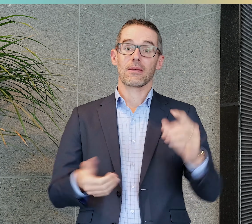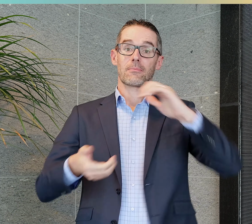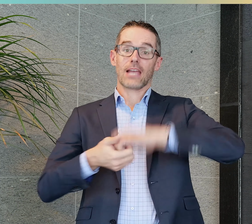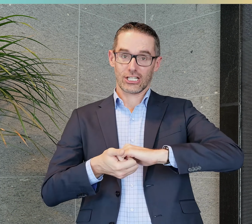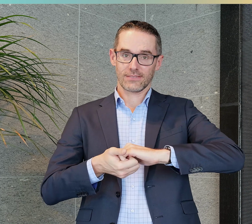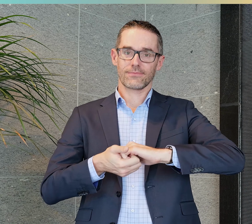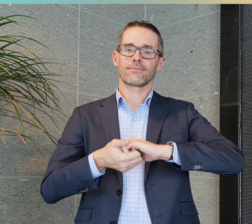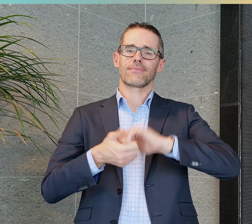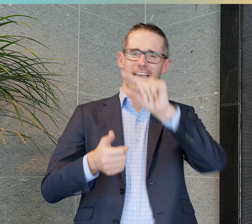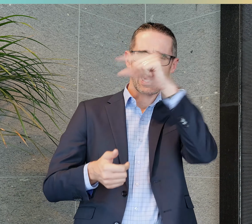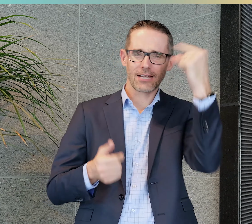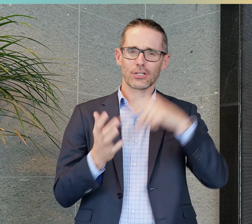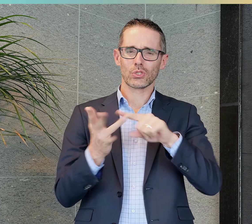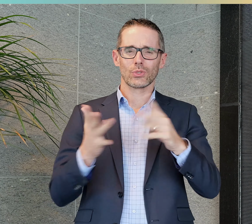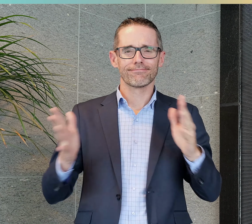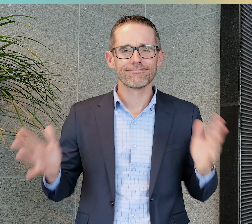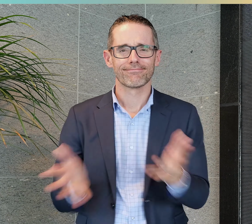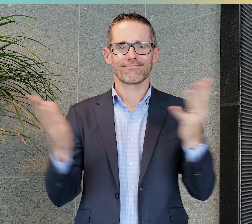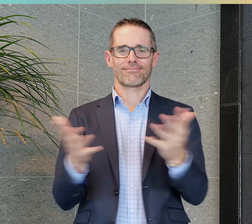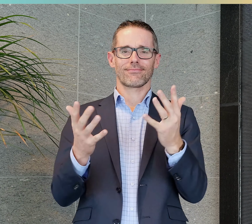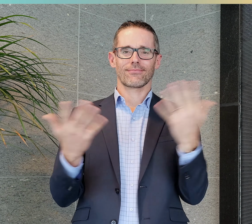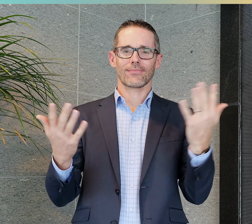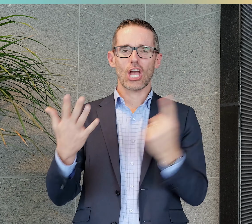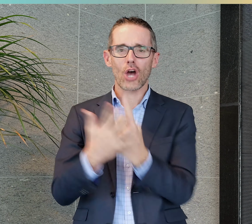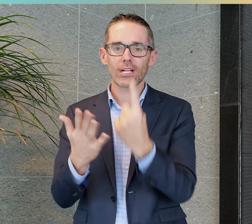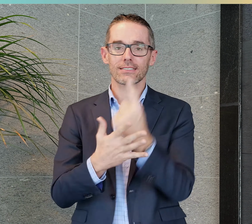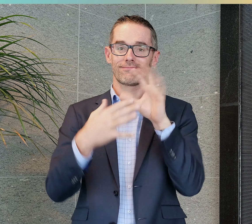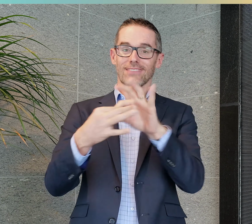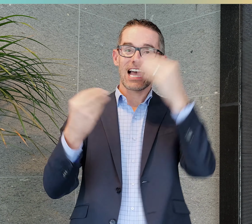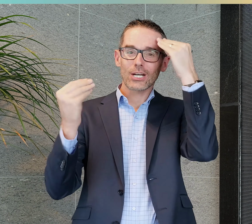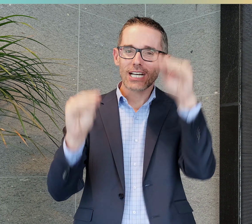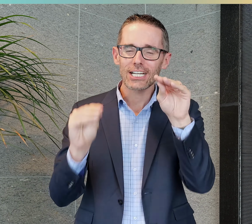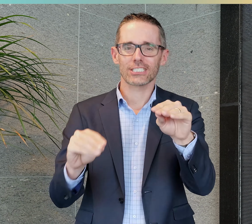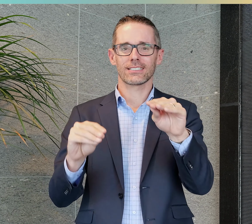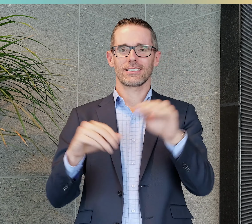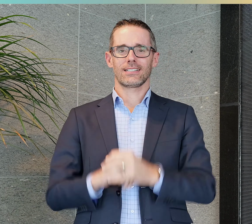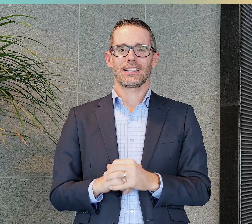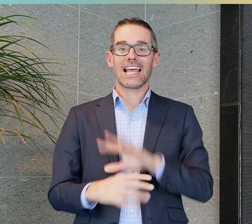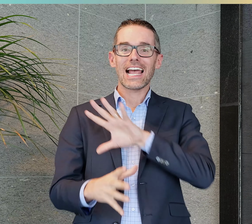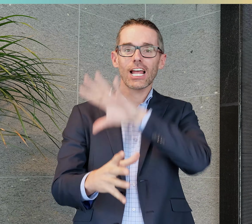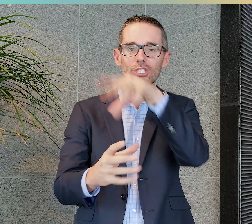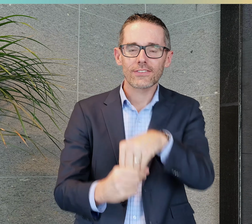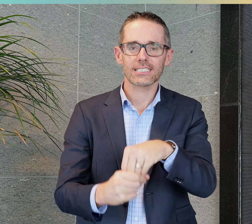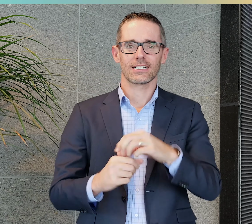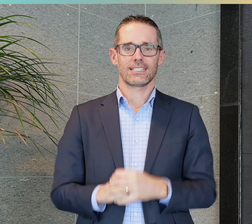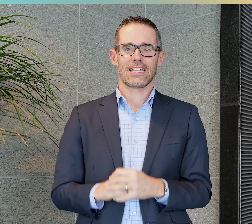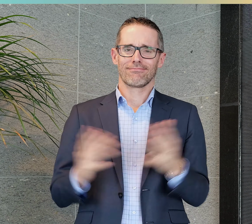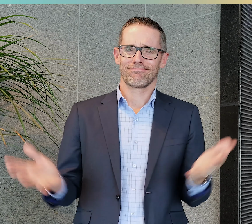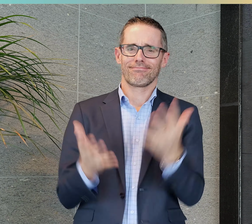This partnership aims to promote opportunities around education, inclusivity